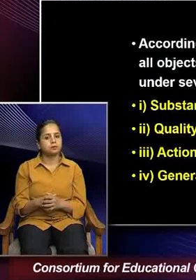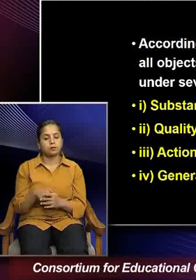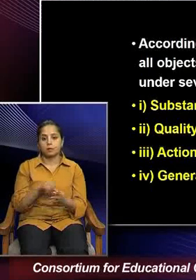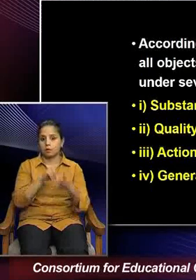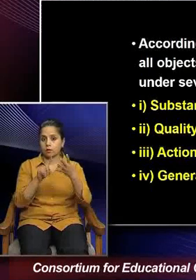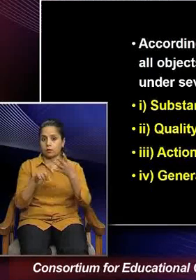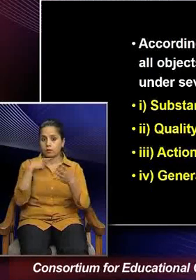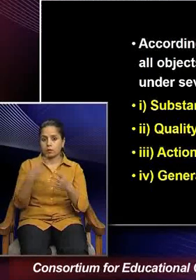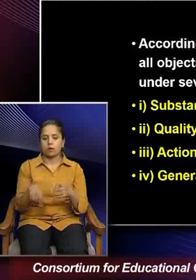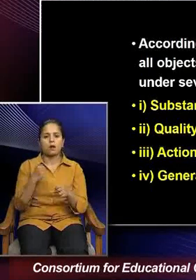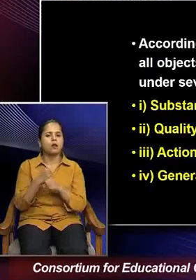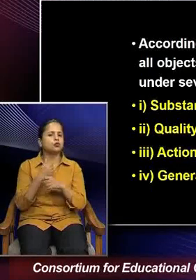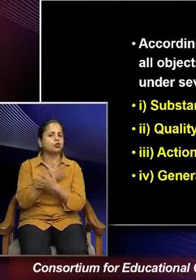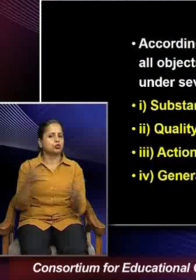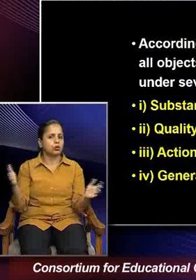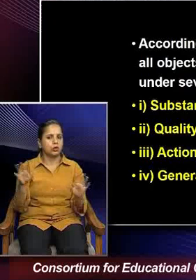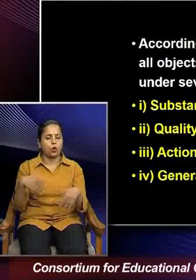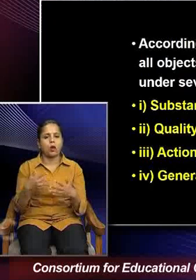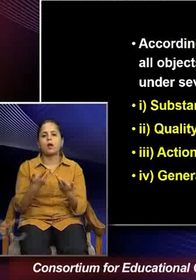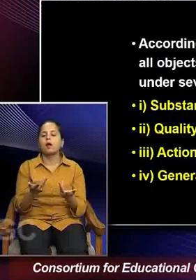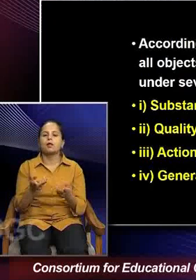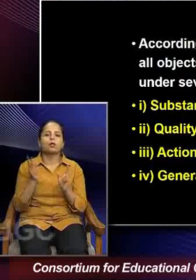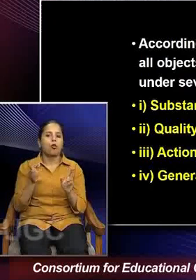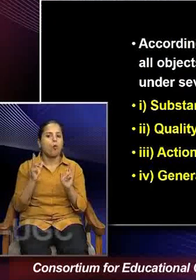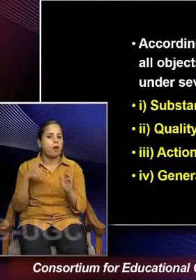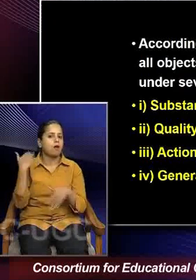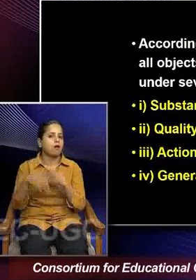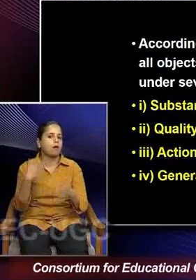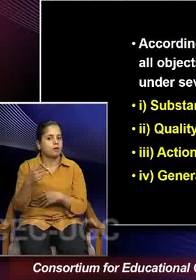Fourth is generality or samanya.